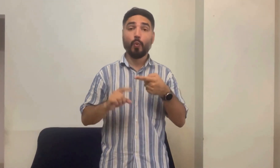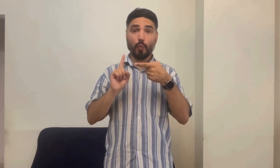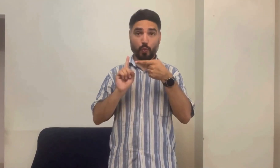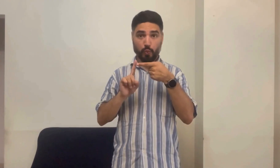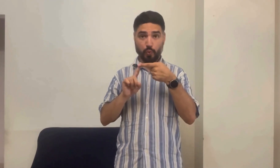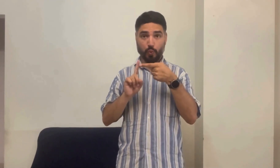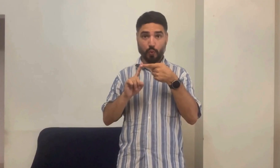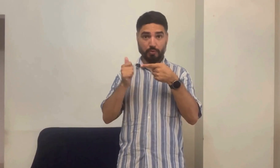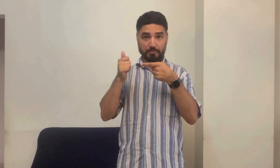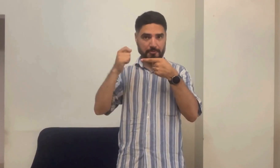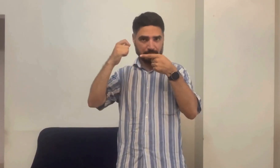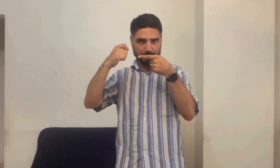first classifiers we'll look at.